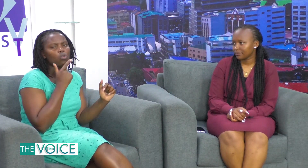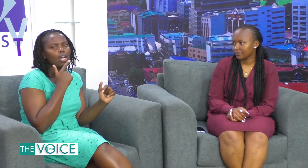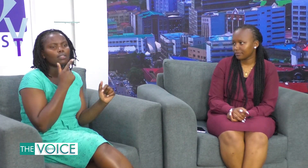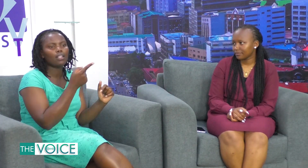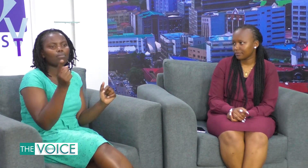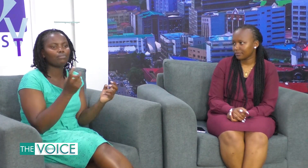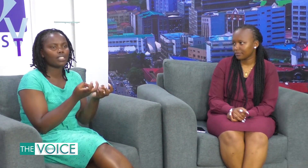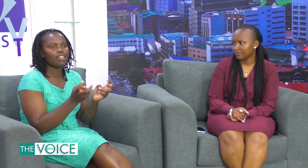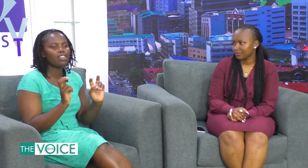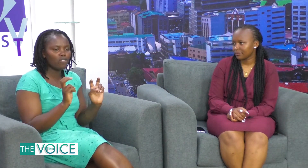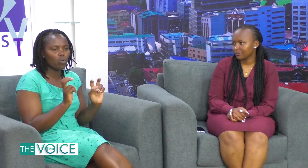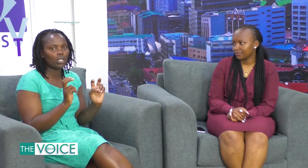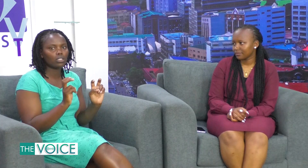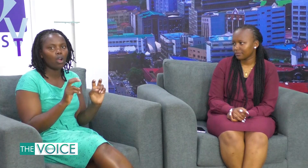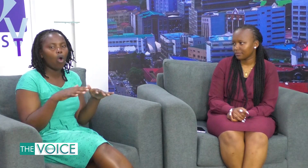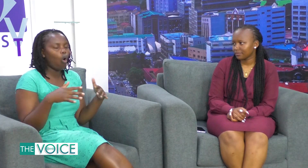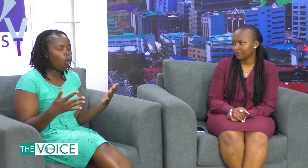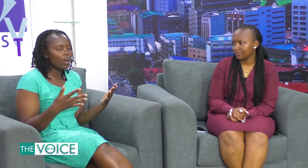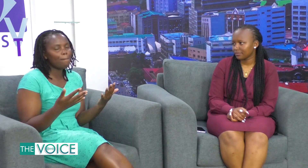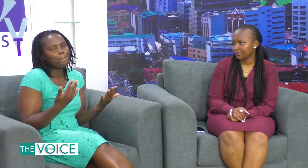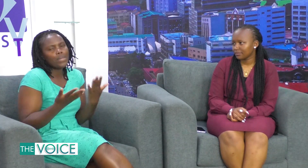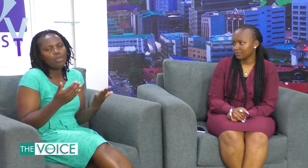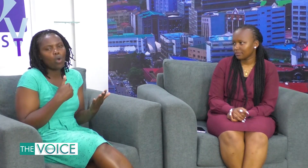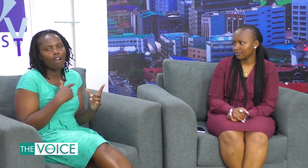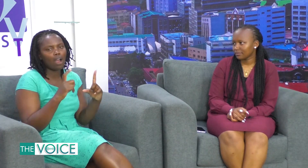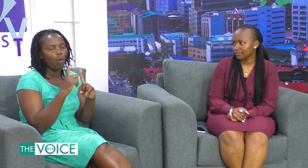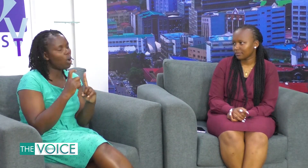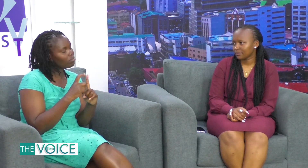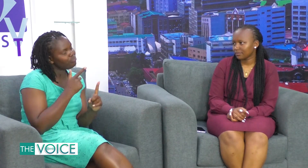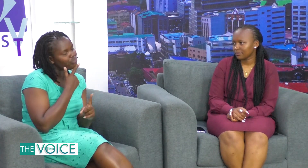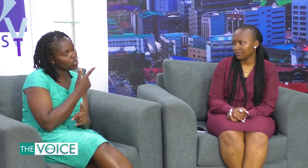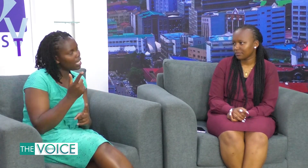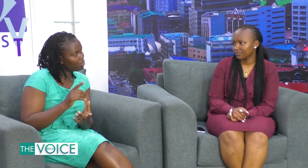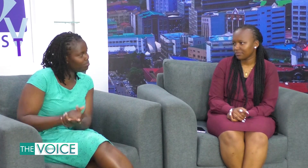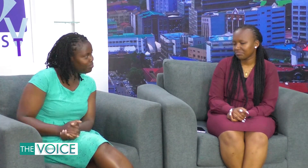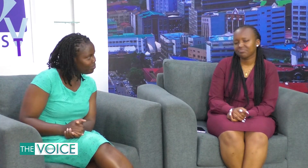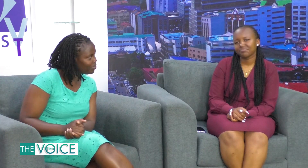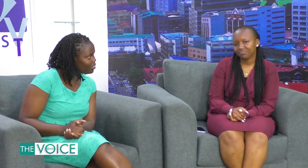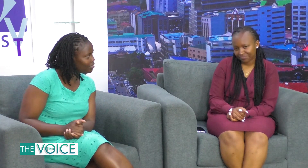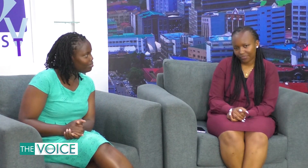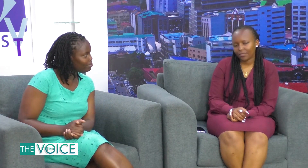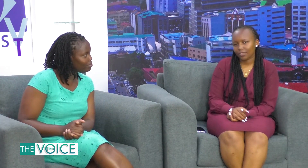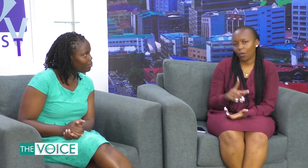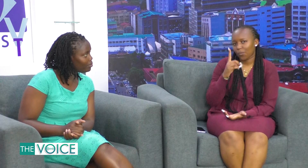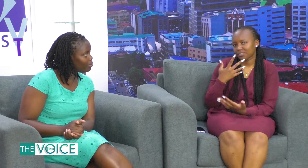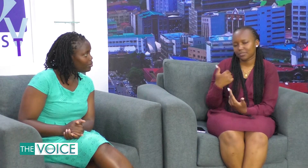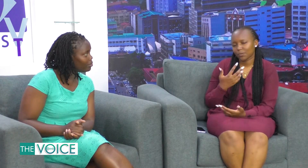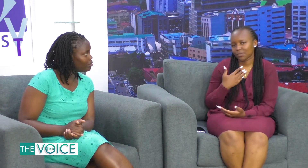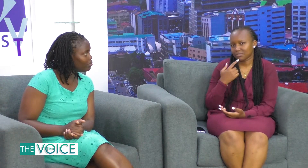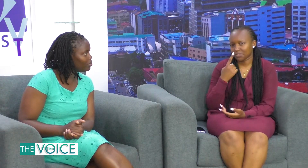have a final message that you'd want to tell our viewers, or maybe do you have a word or two?